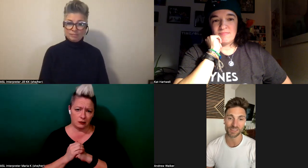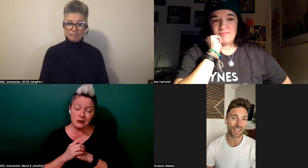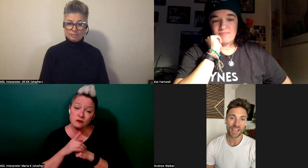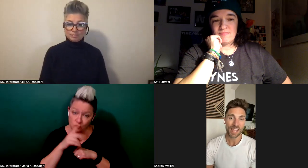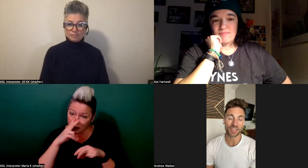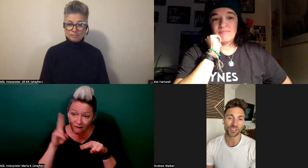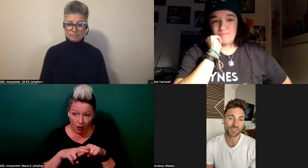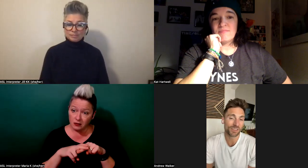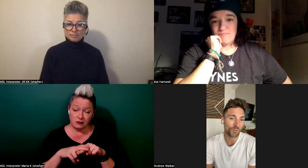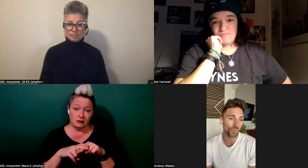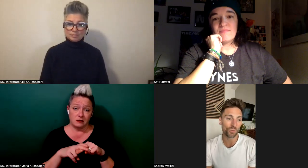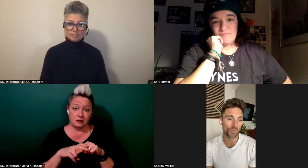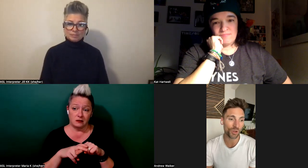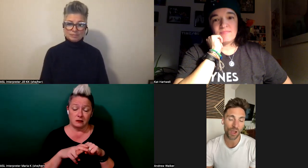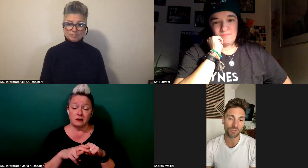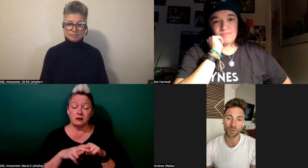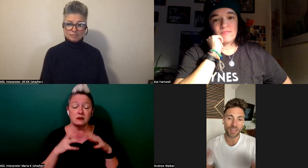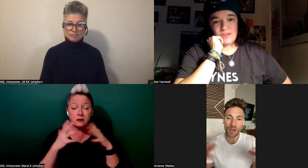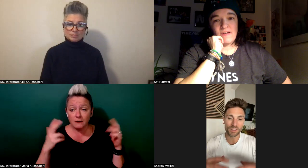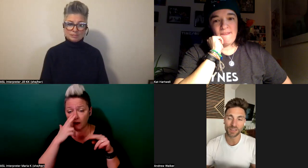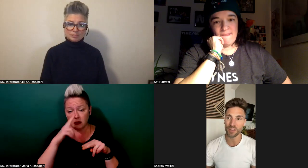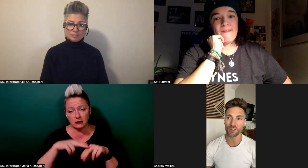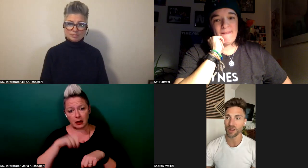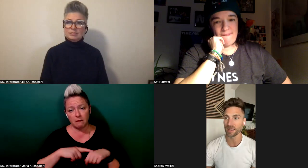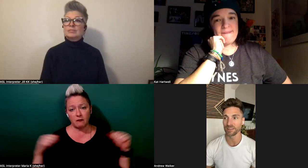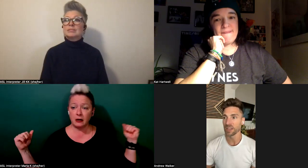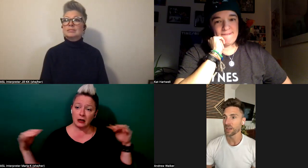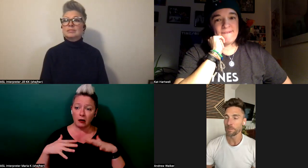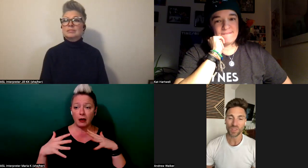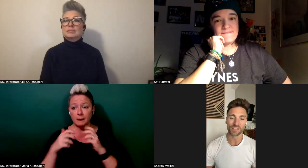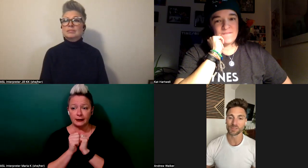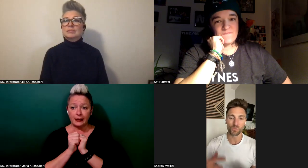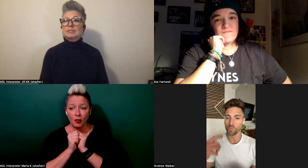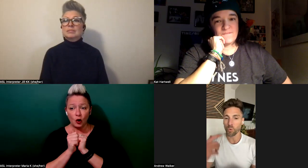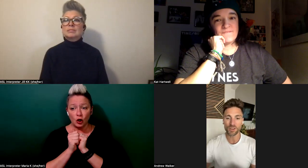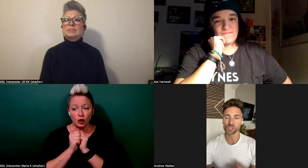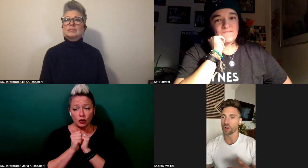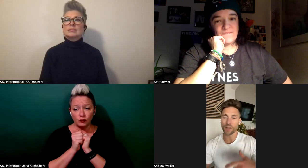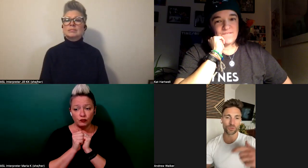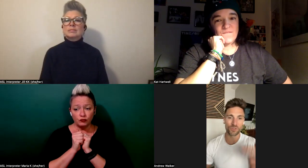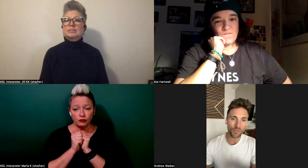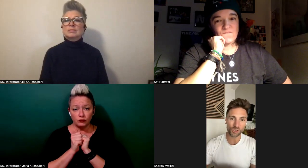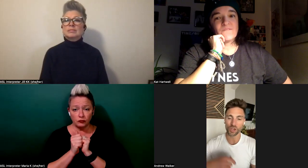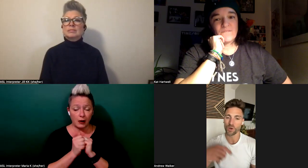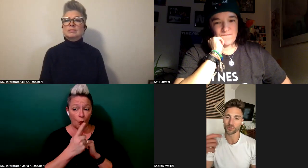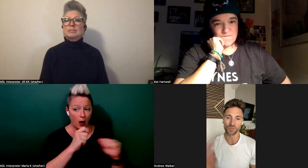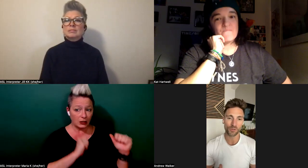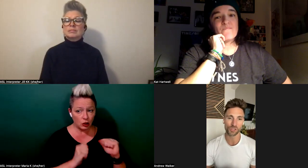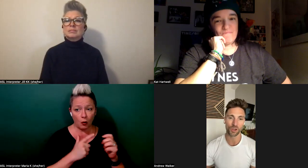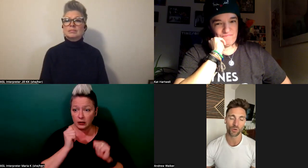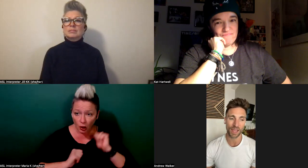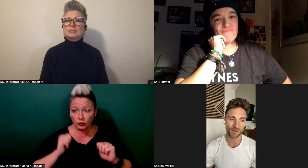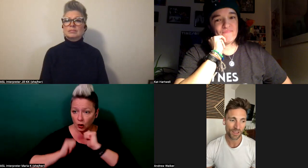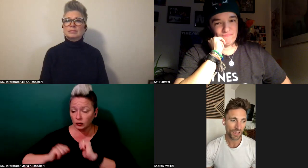time. It's just, everybody coming together, and it's one show after another show after